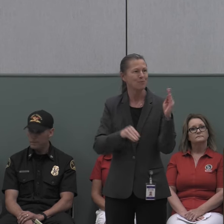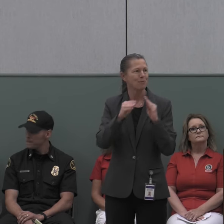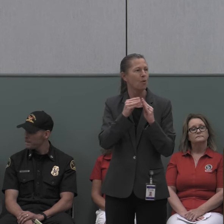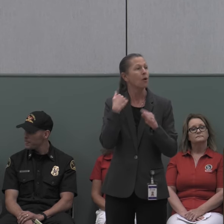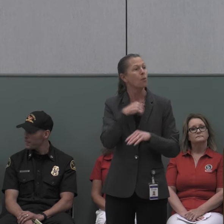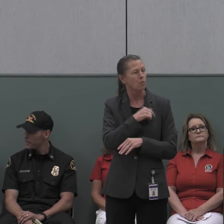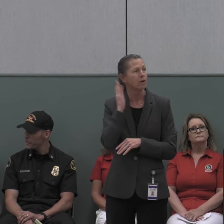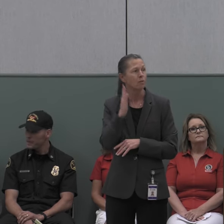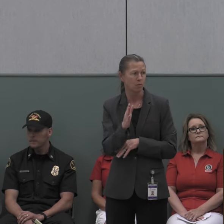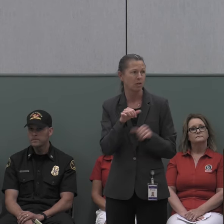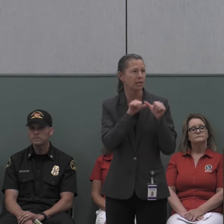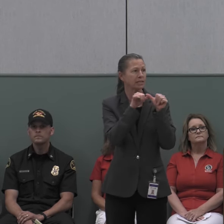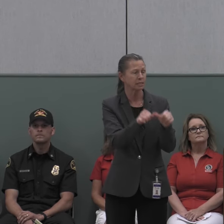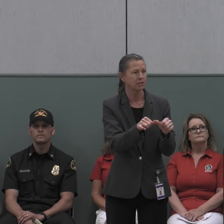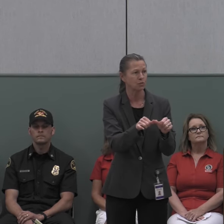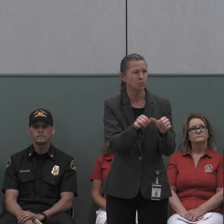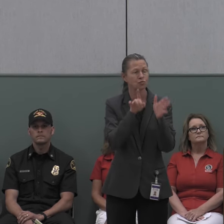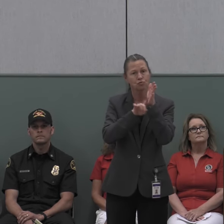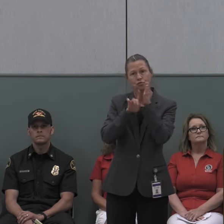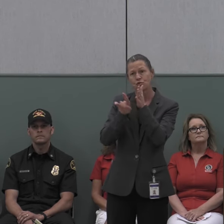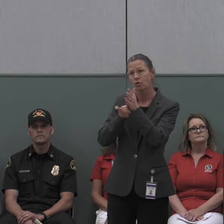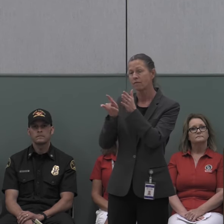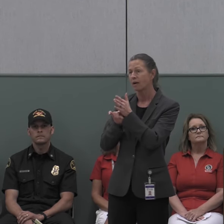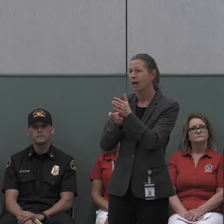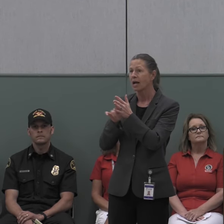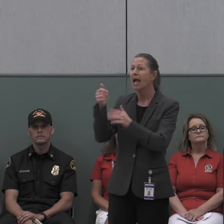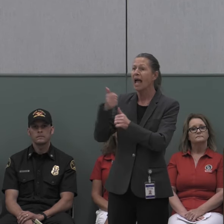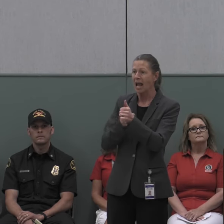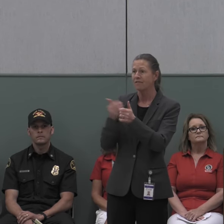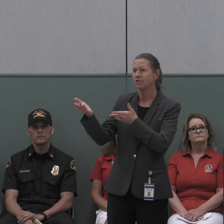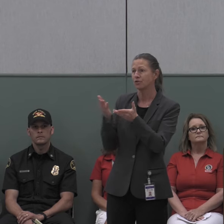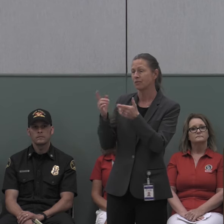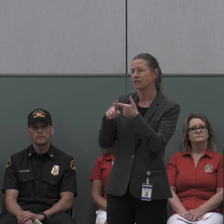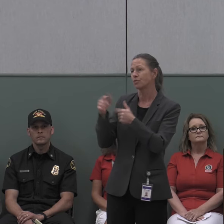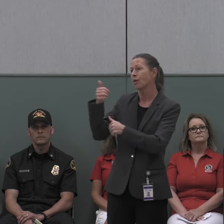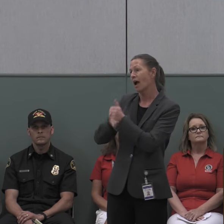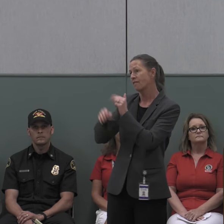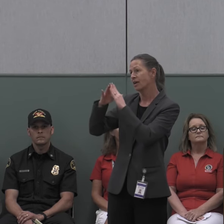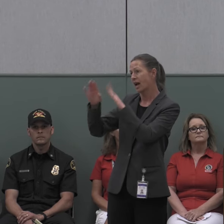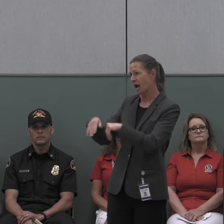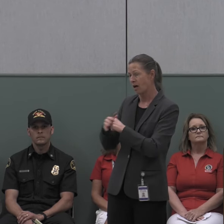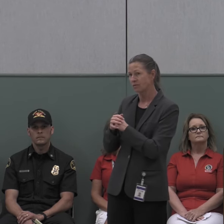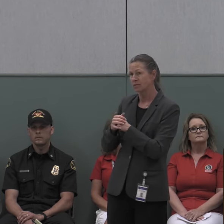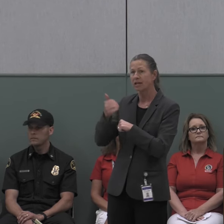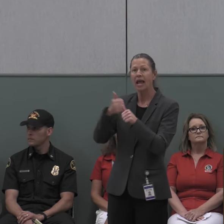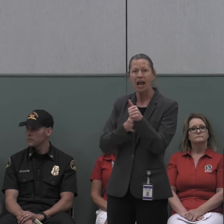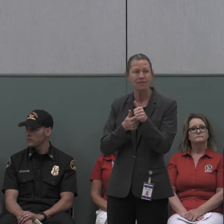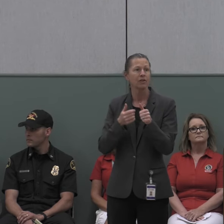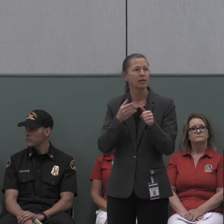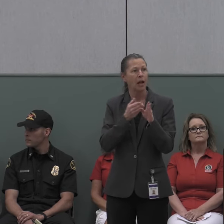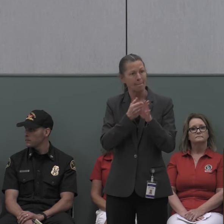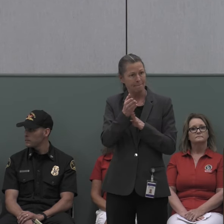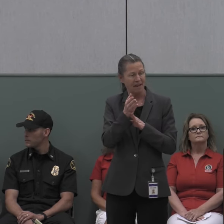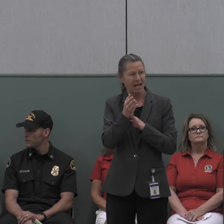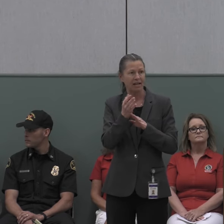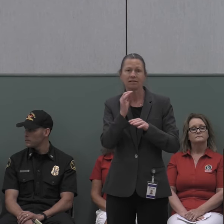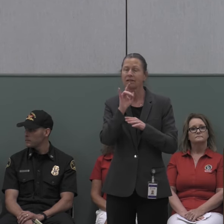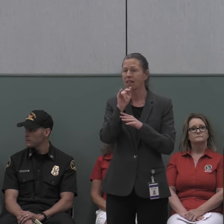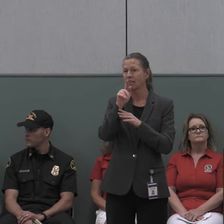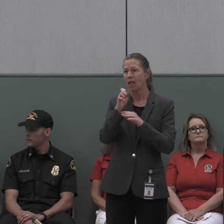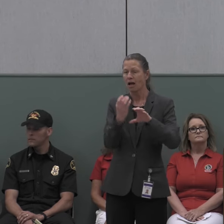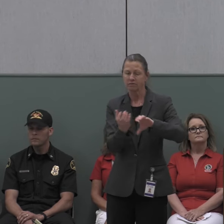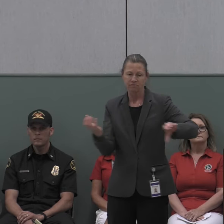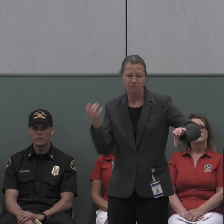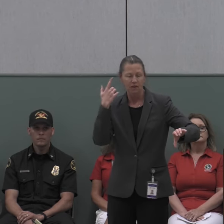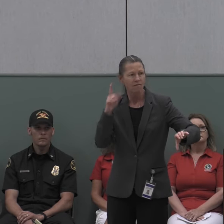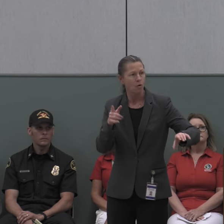continue to survey every single service to every house and every main in the street for the entire system,